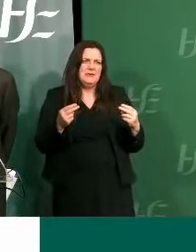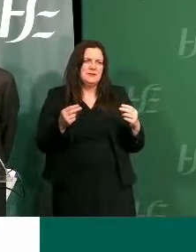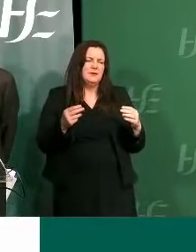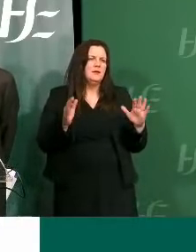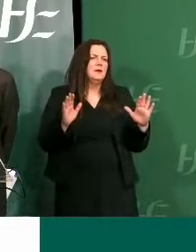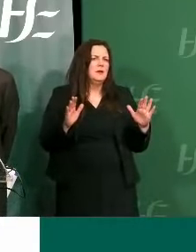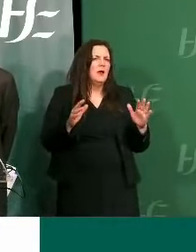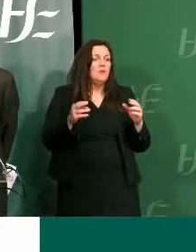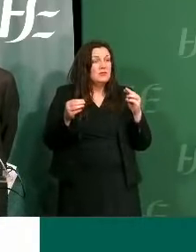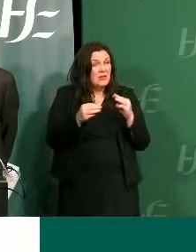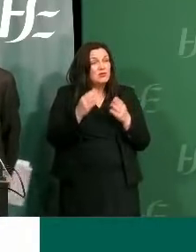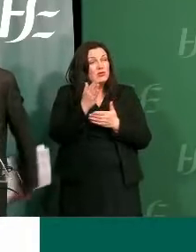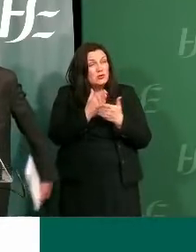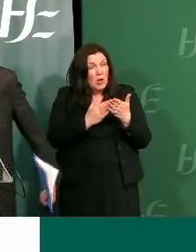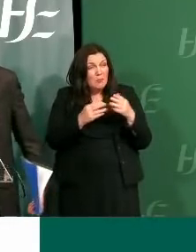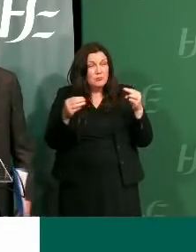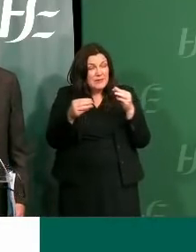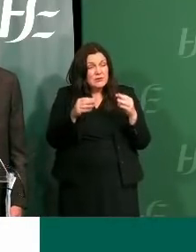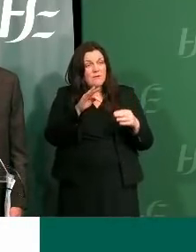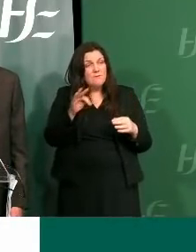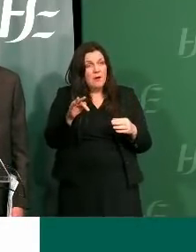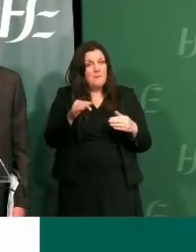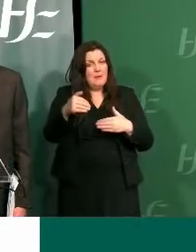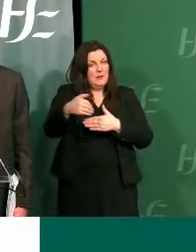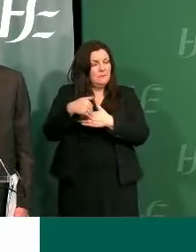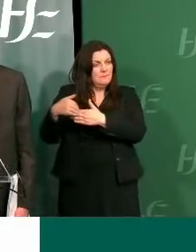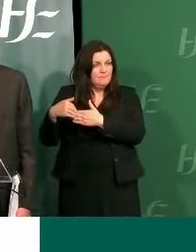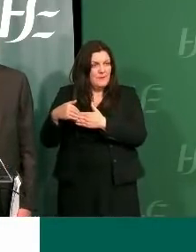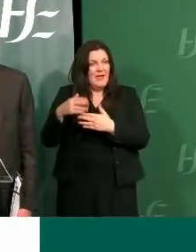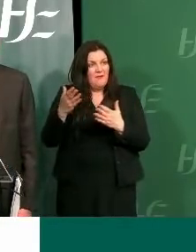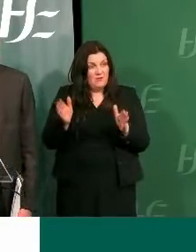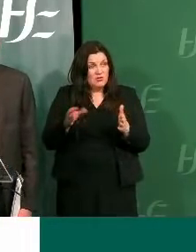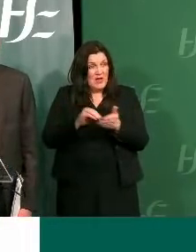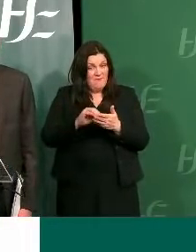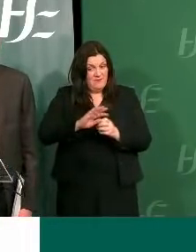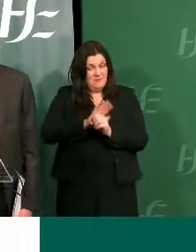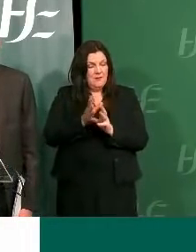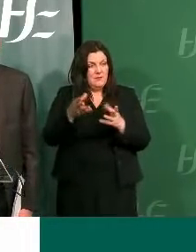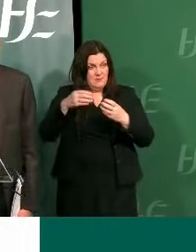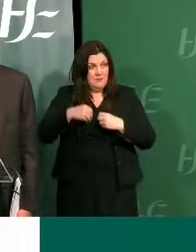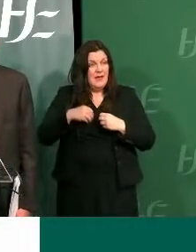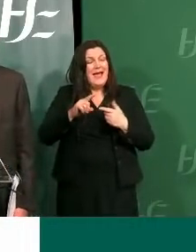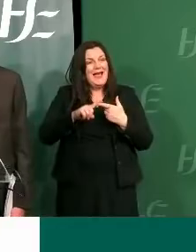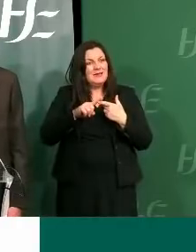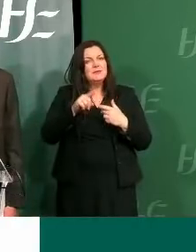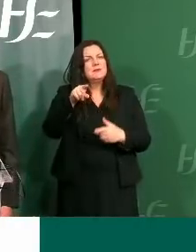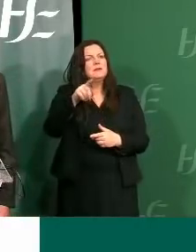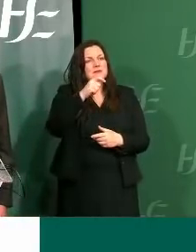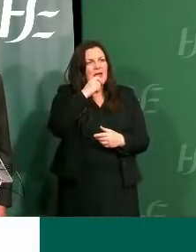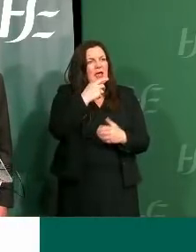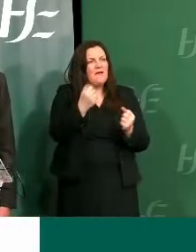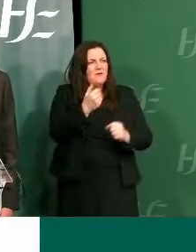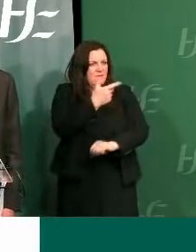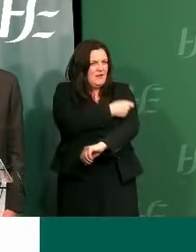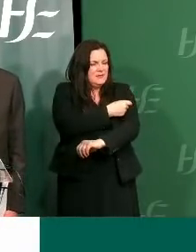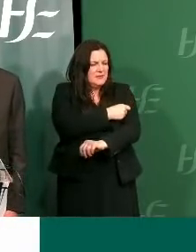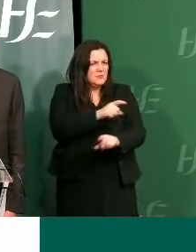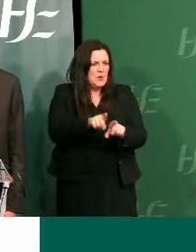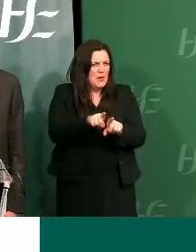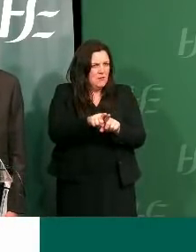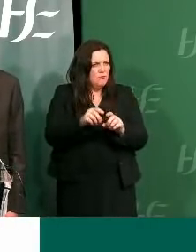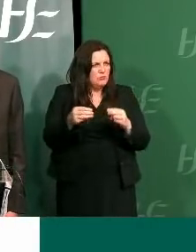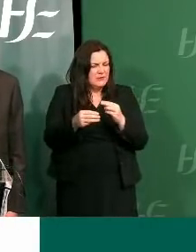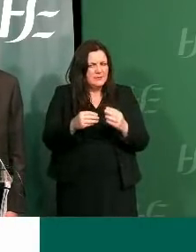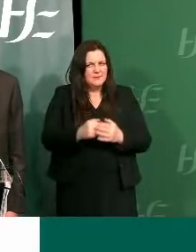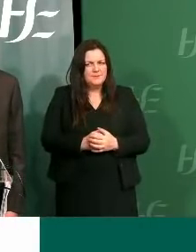and likewise those mutations suggest reduced protection from vaccine-induced immunity. So they've coded those, the status of